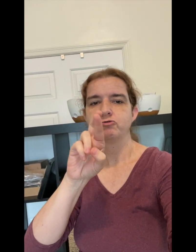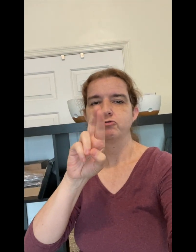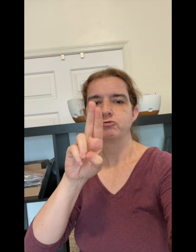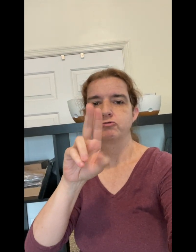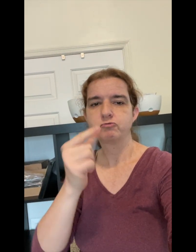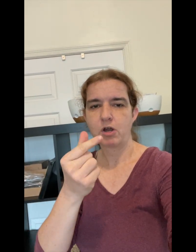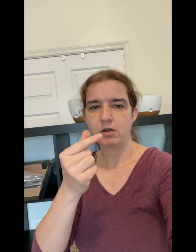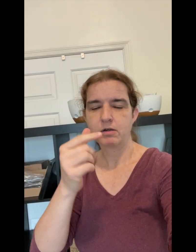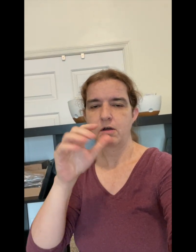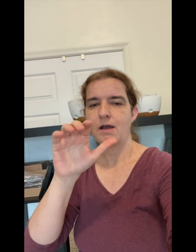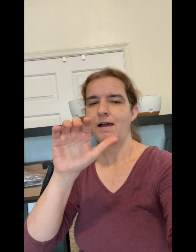and Drug